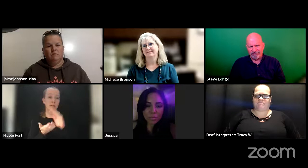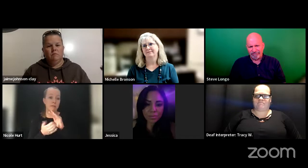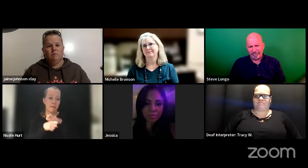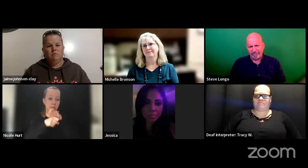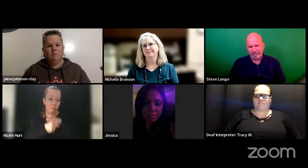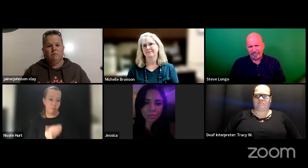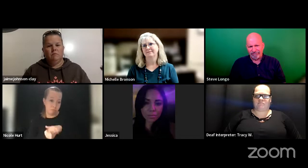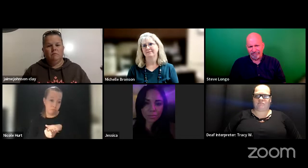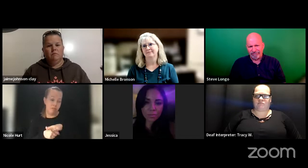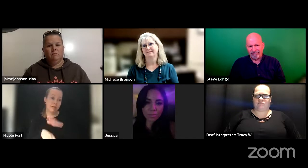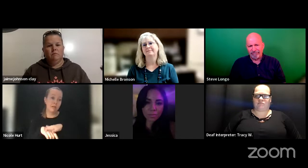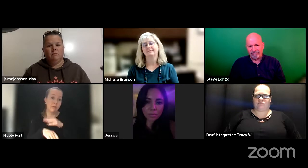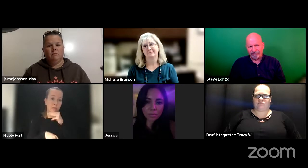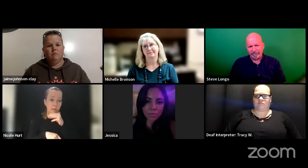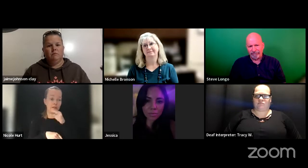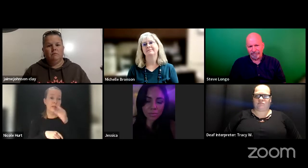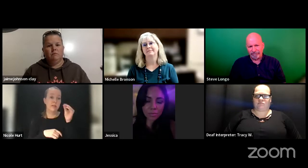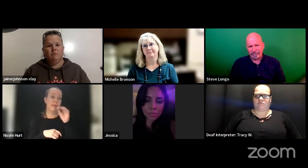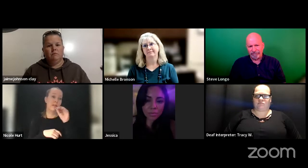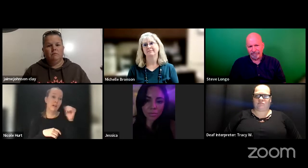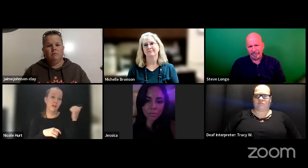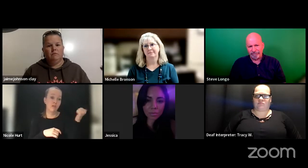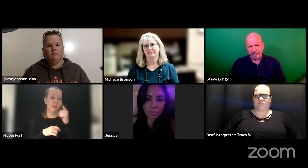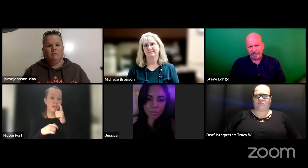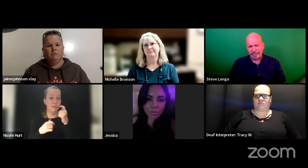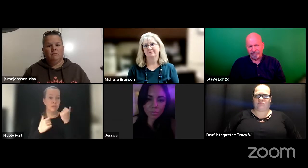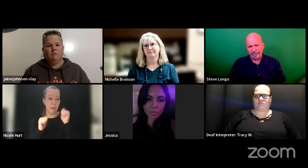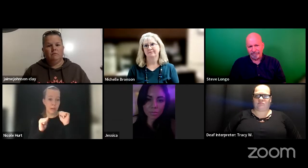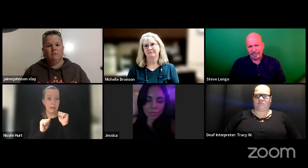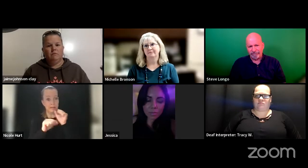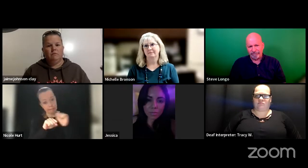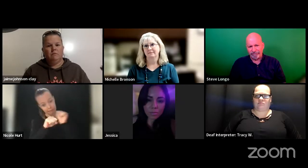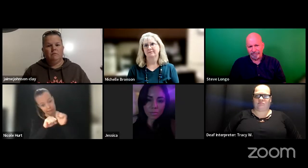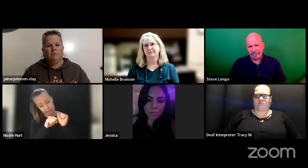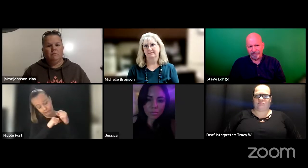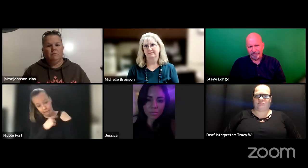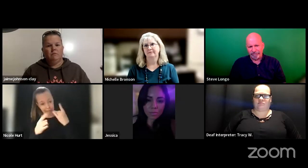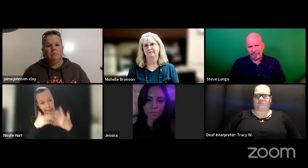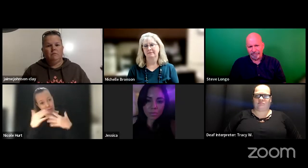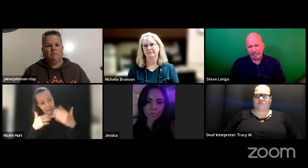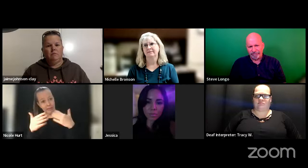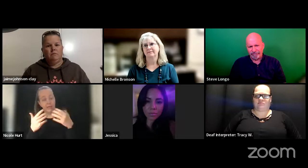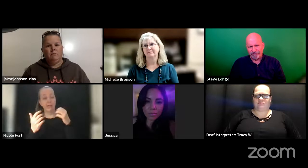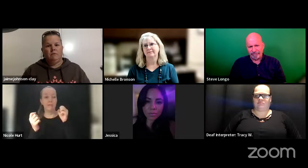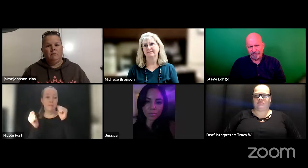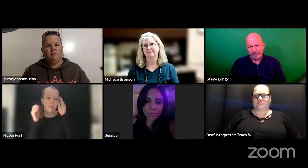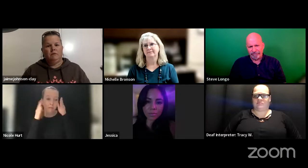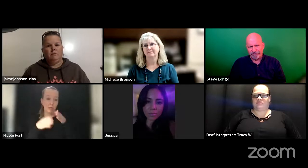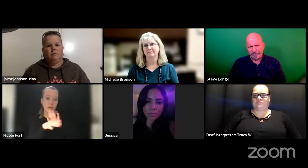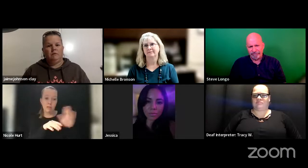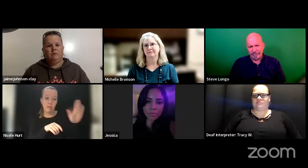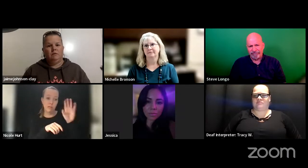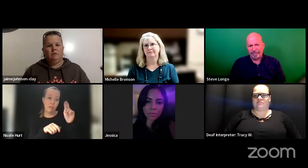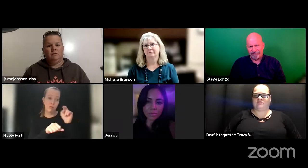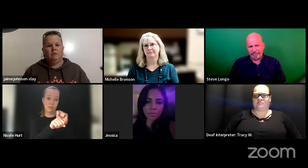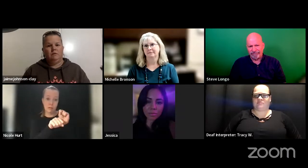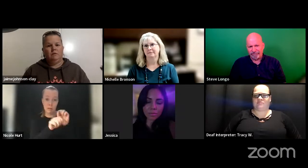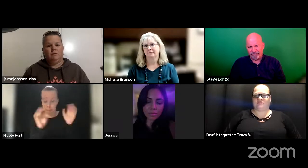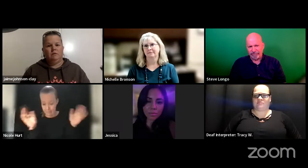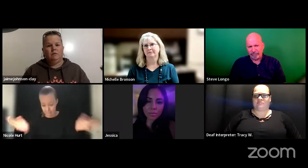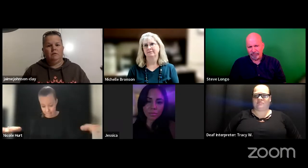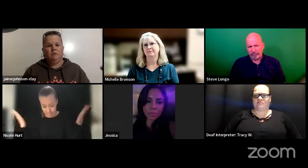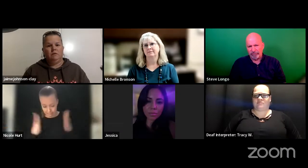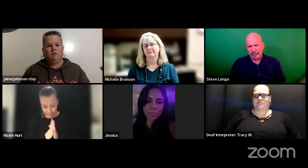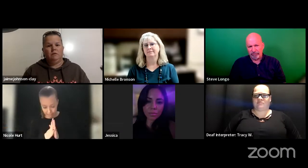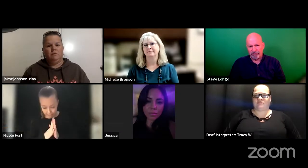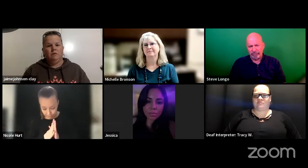select a great fit for the new position, and that will tremendously reduce the stress that Michelle has been dealing